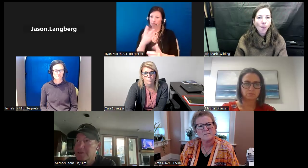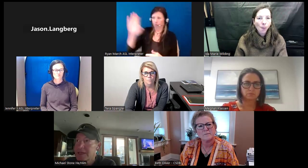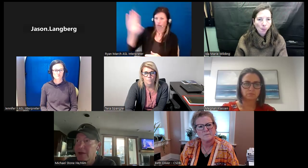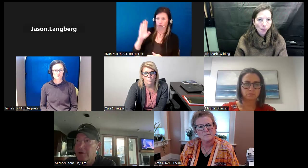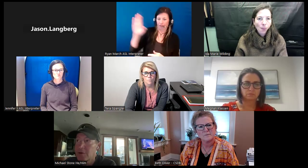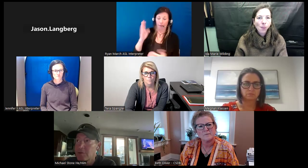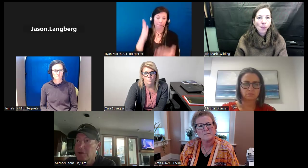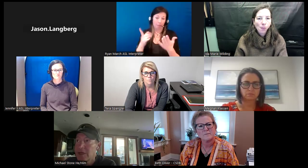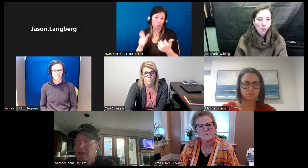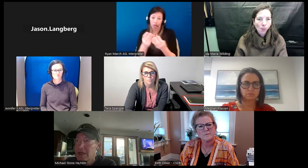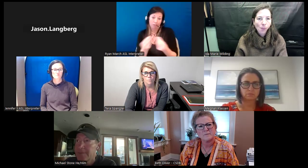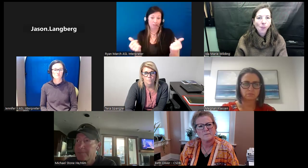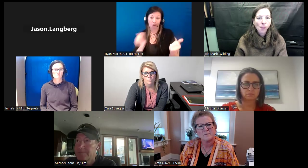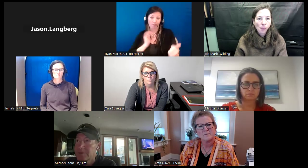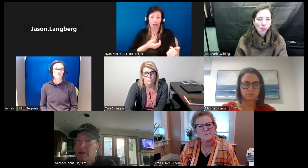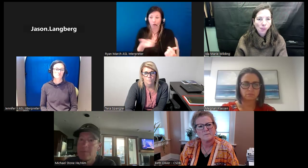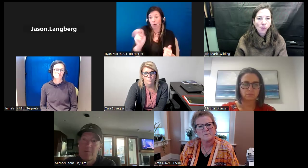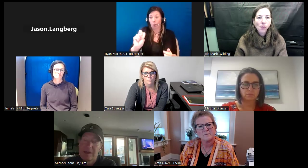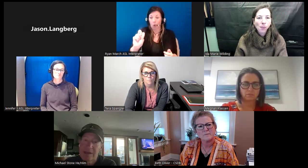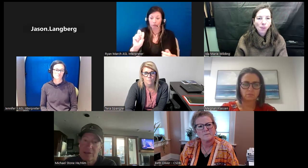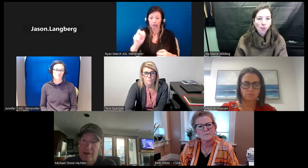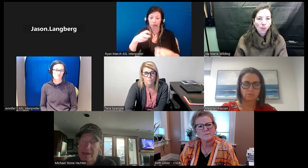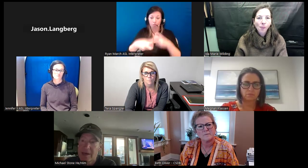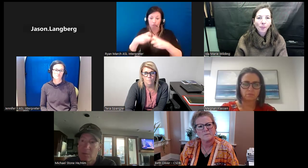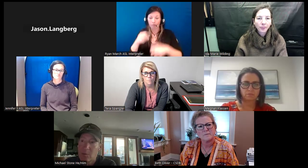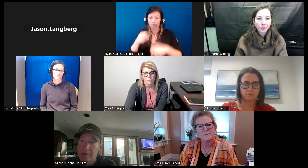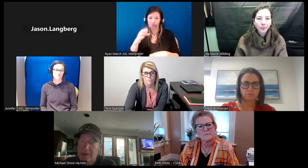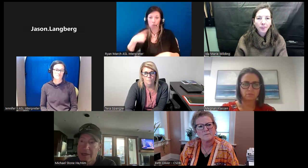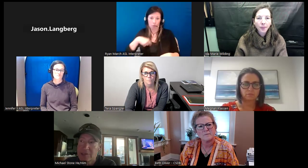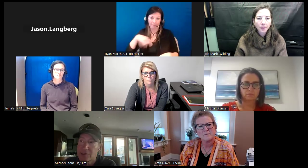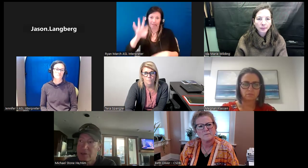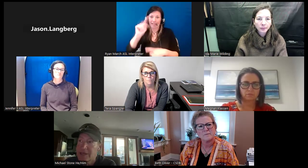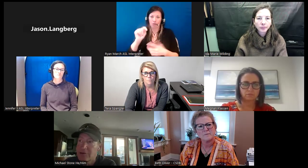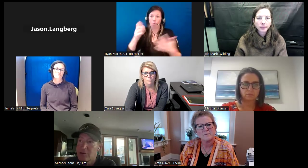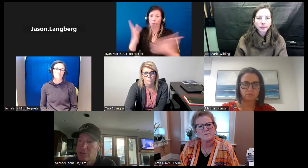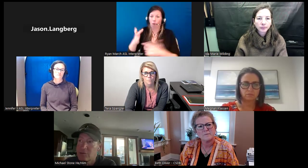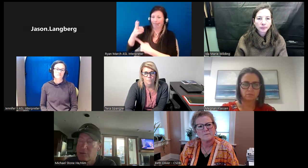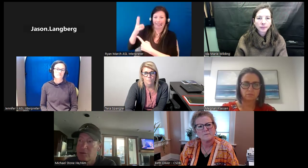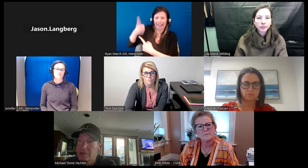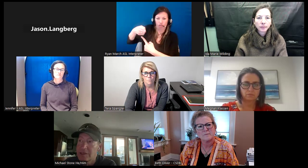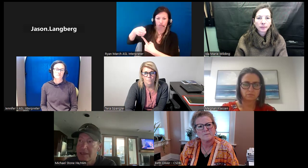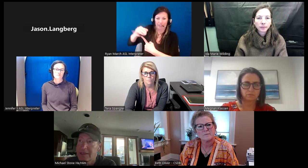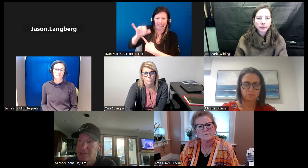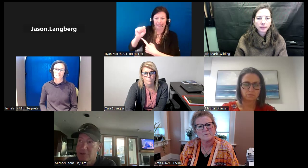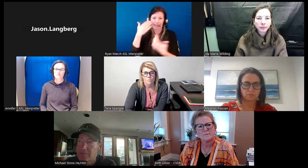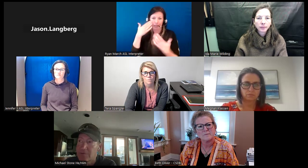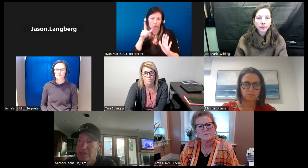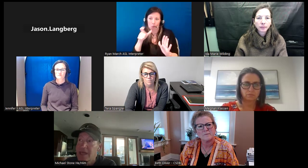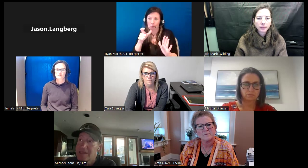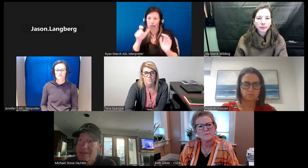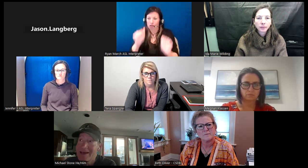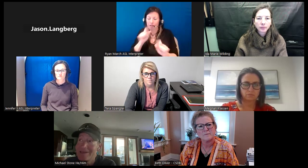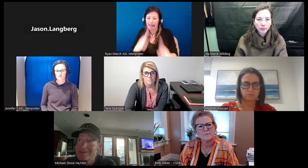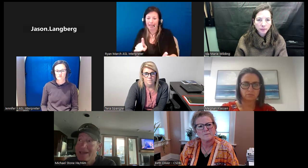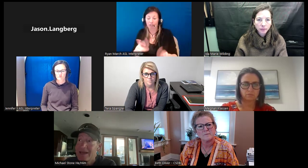to solve our own problem if we actually find out what that history is. I don't know who can answer that for us.